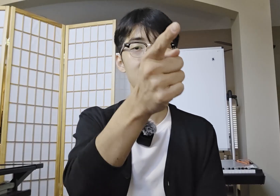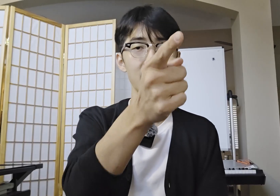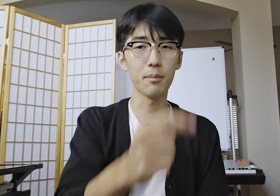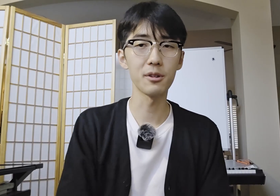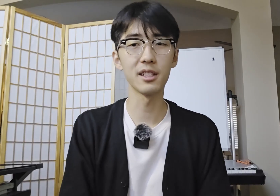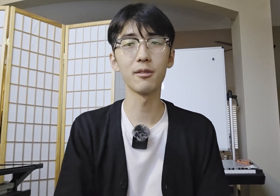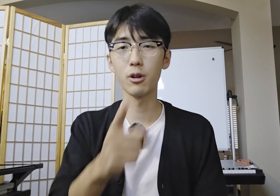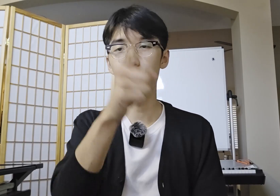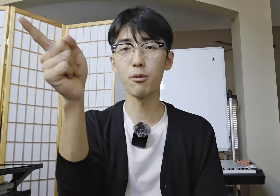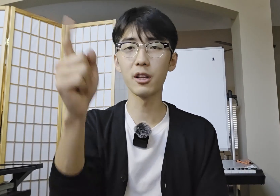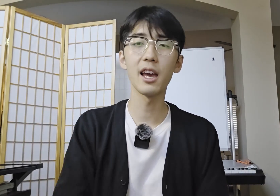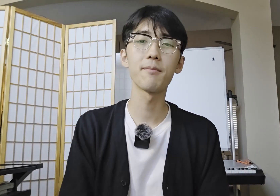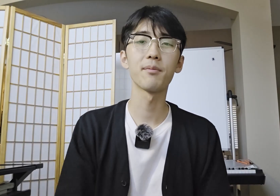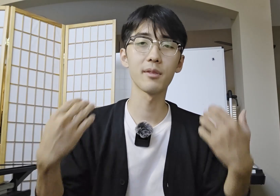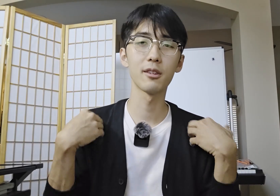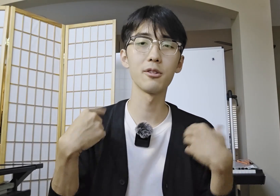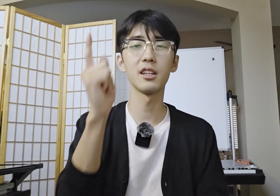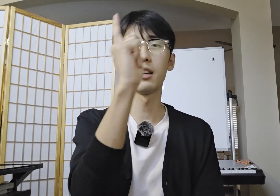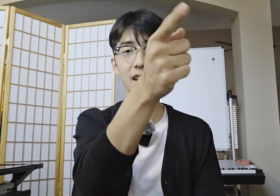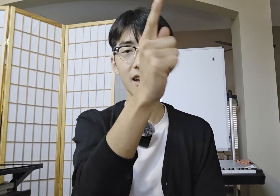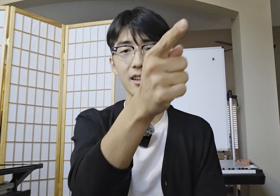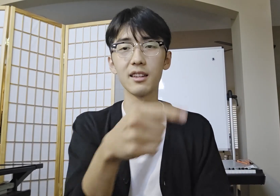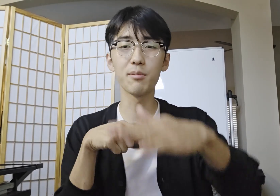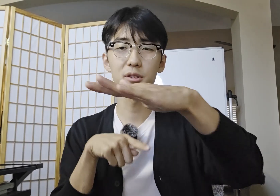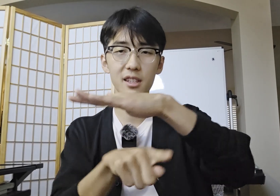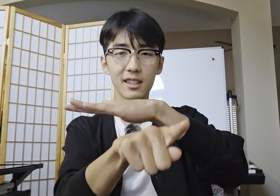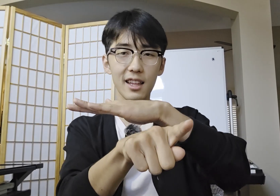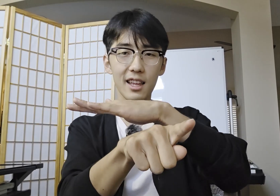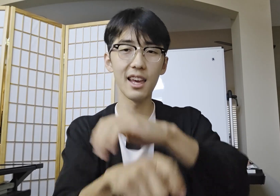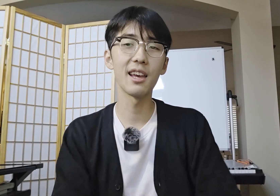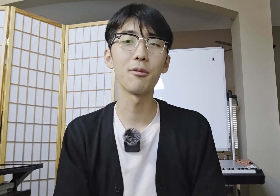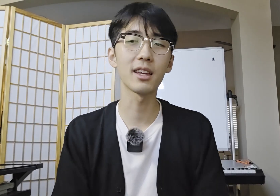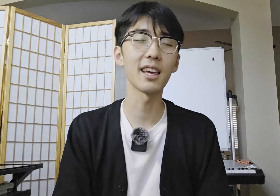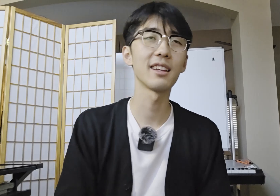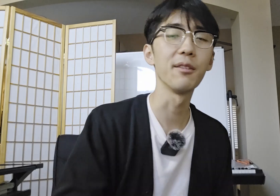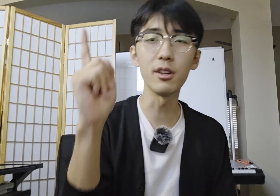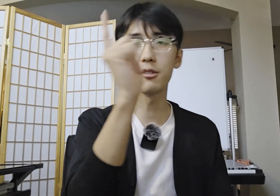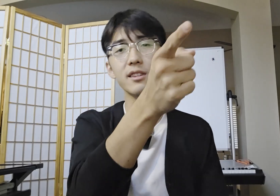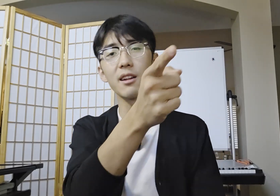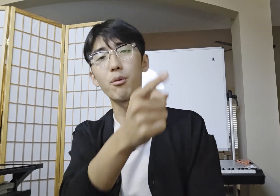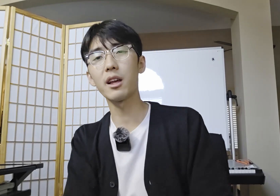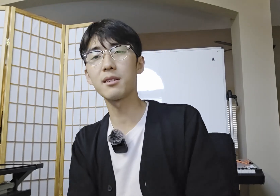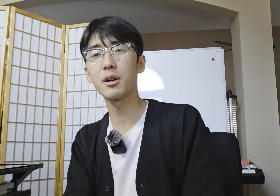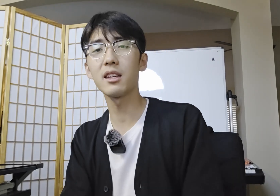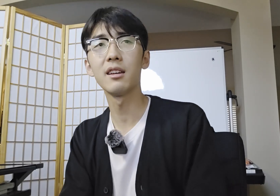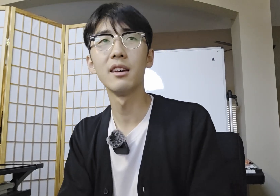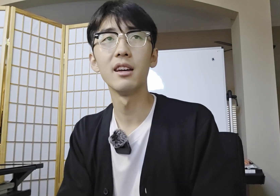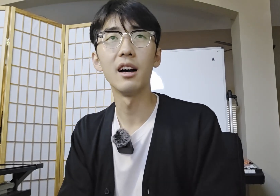that person, whoever you're pointing at. Yoji, this person, and wake. So instead of pointing at somebody,